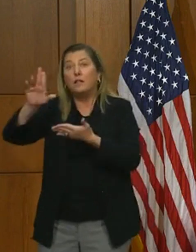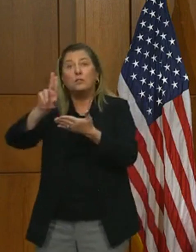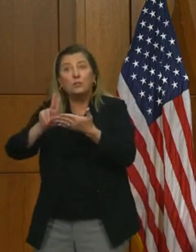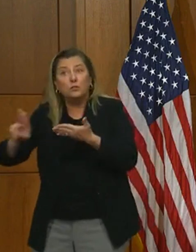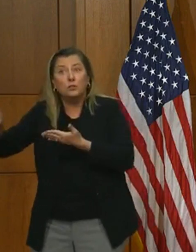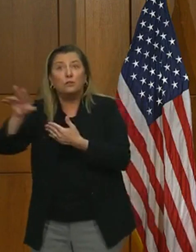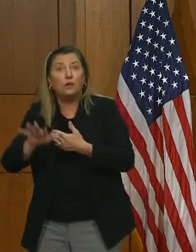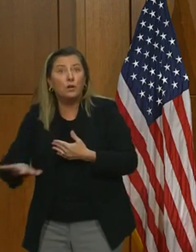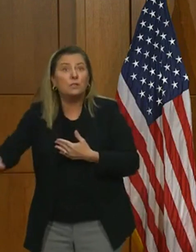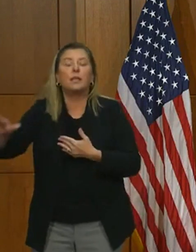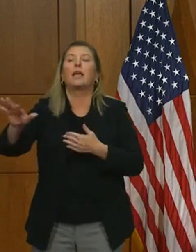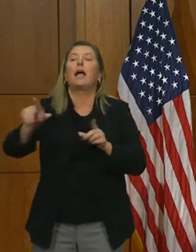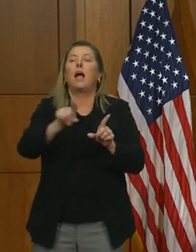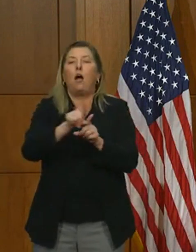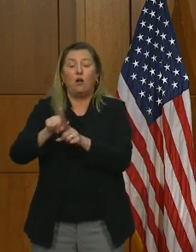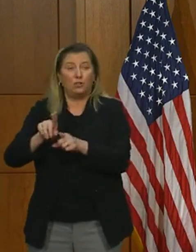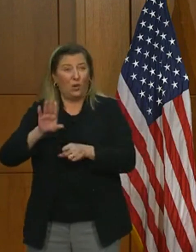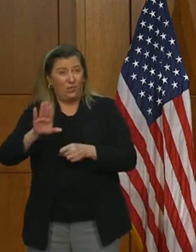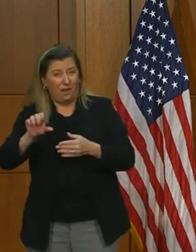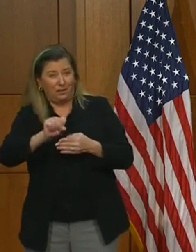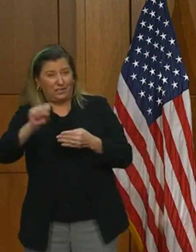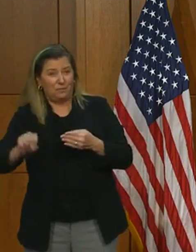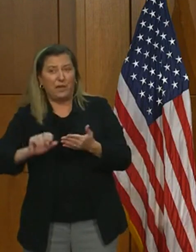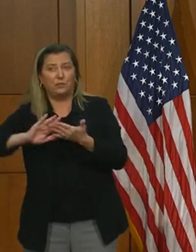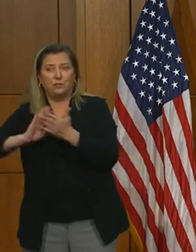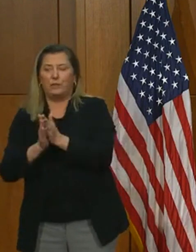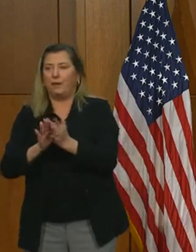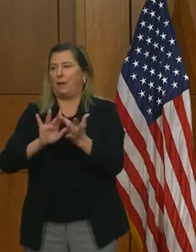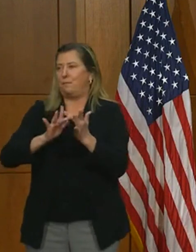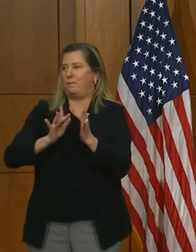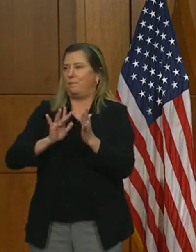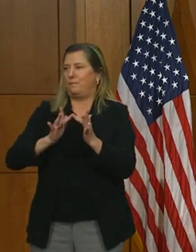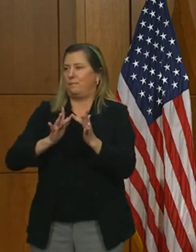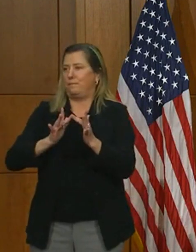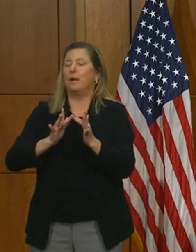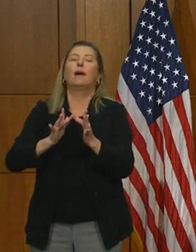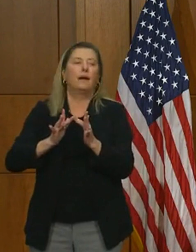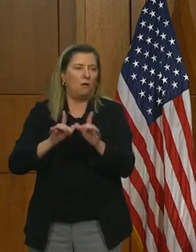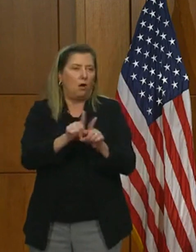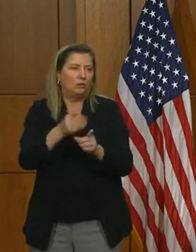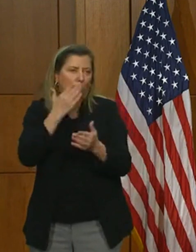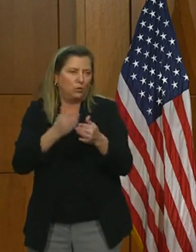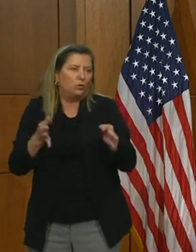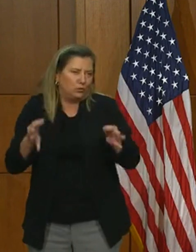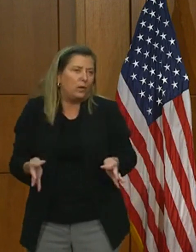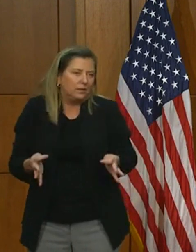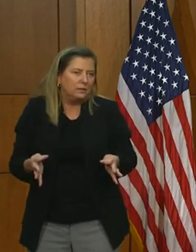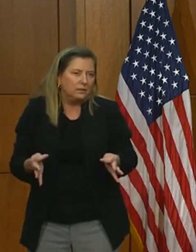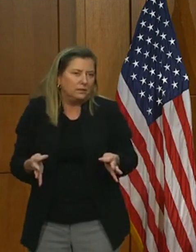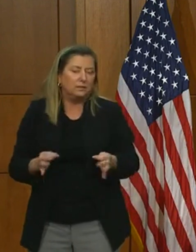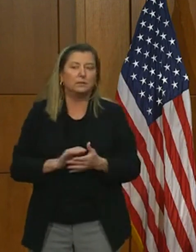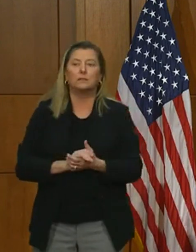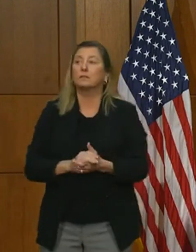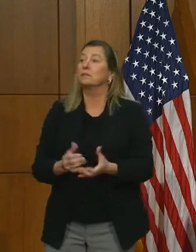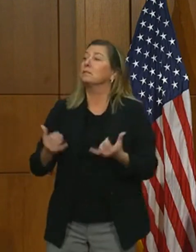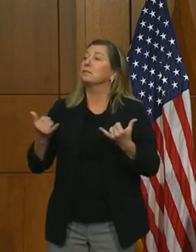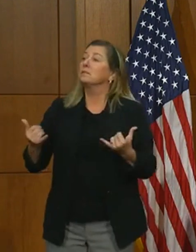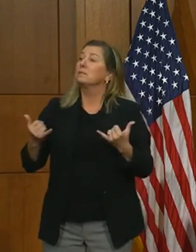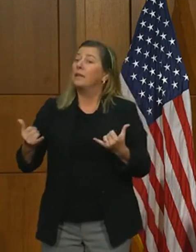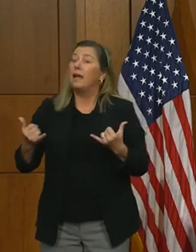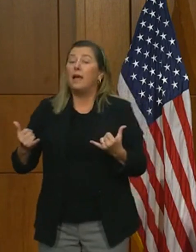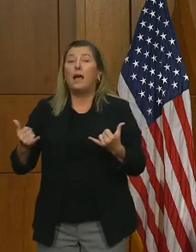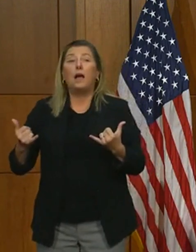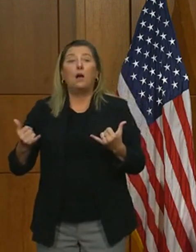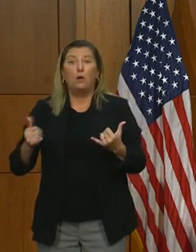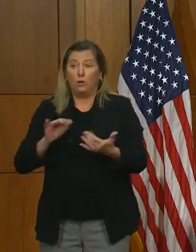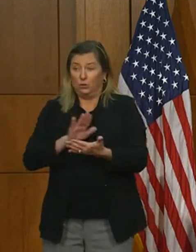universities likewise moved the remainder of their semesters online, which was also a good choice. Now our schools,